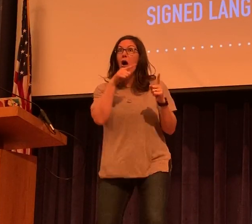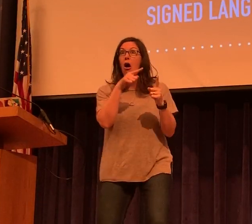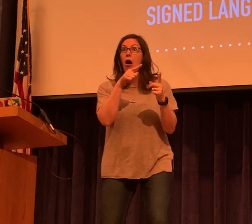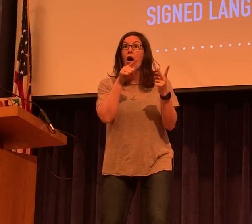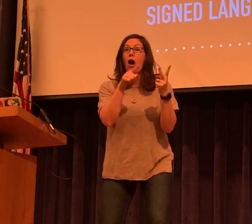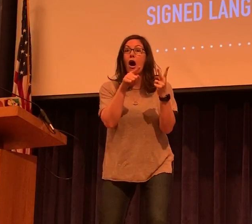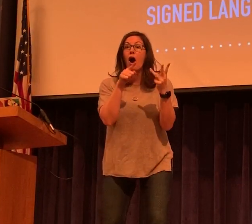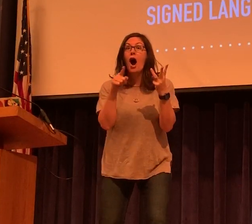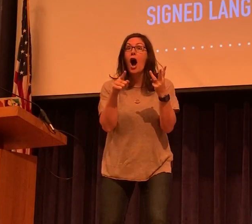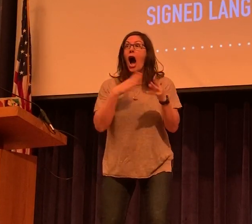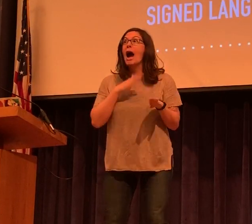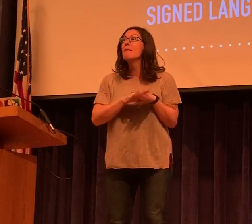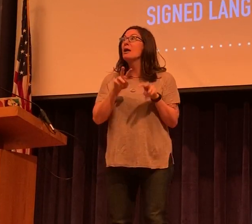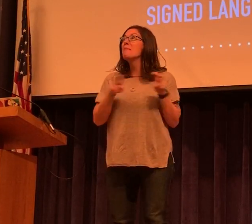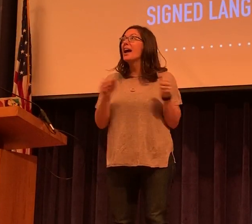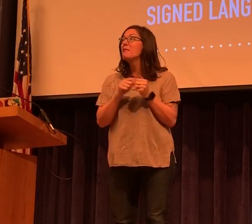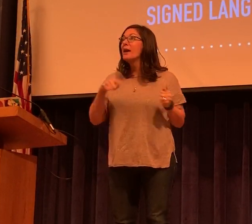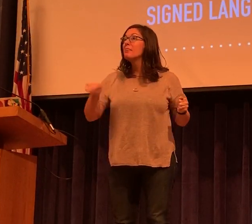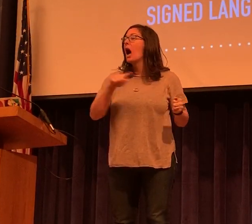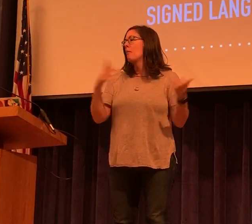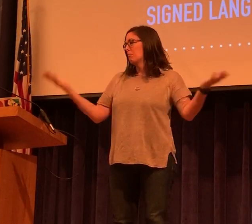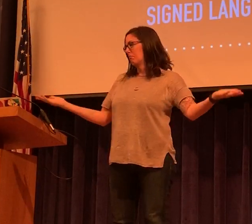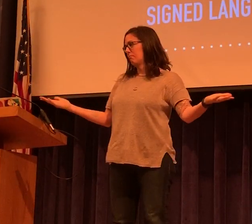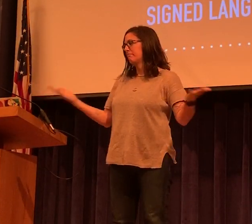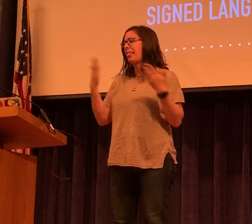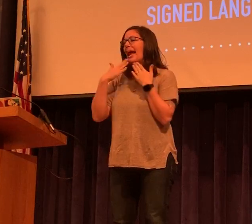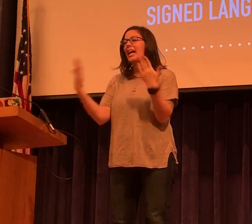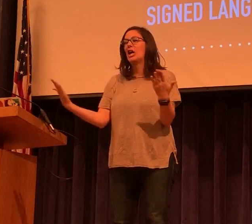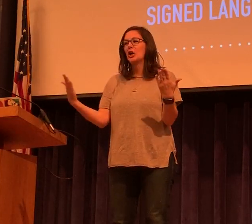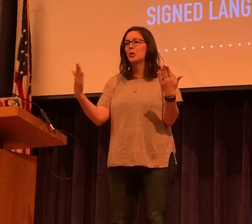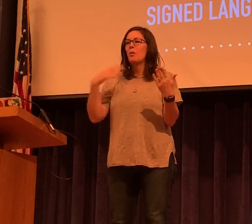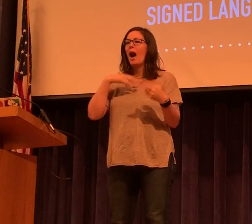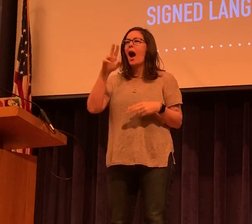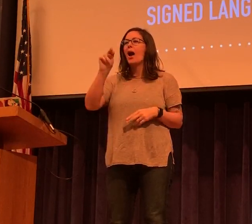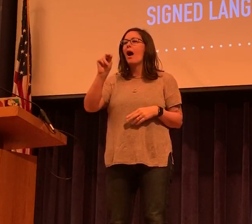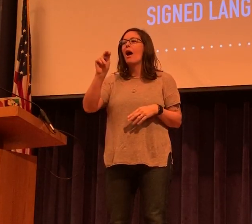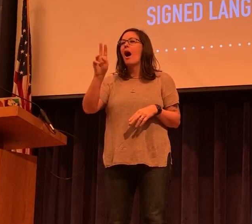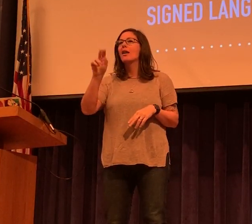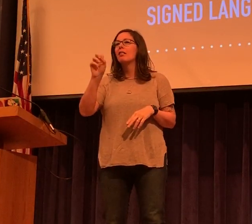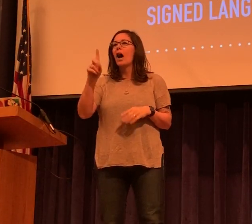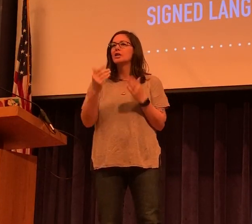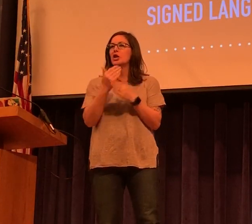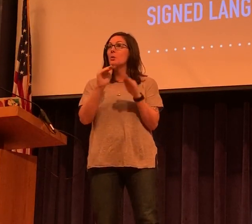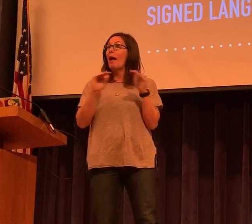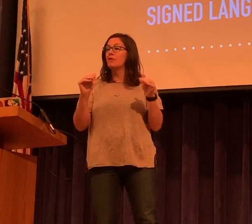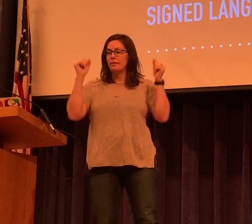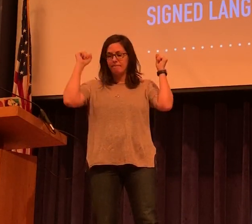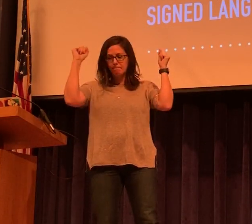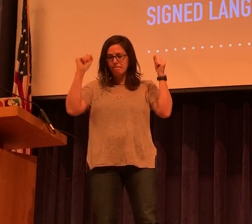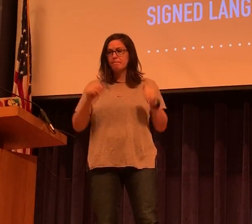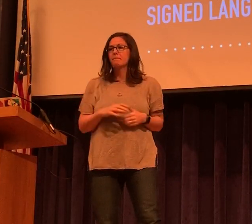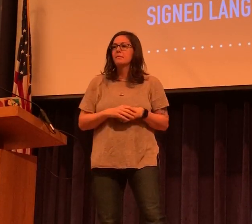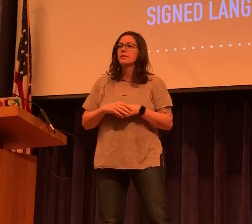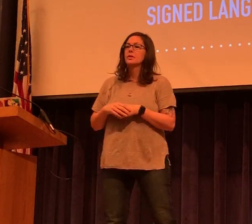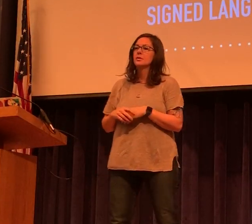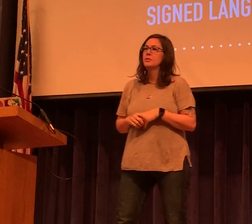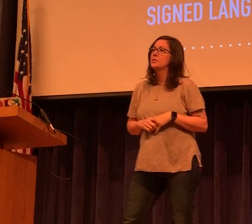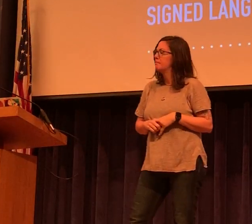Twitter. So when I saw who my co-panelists were, I was just overjoyed. So thank you so much. I just unlocked a new